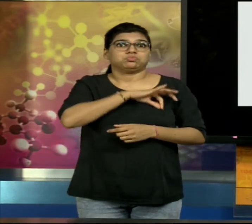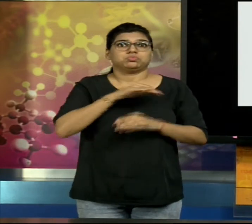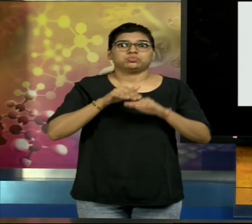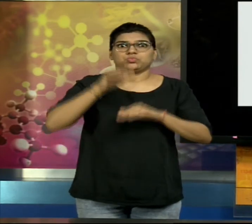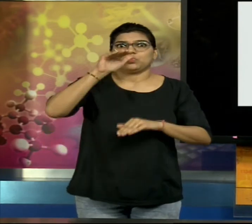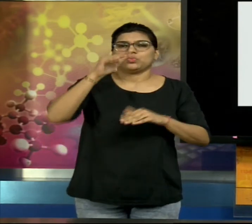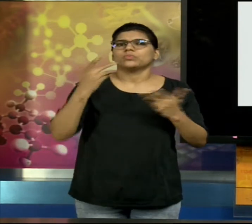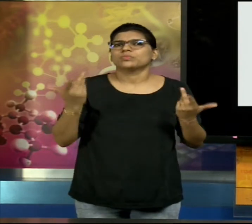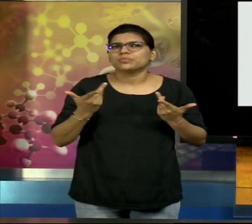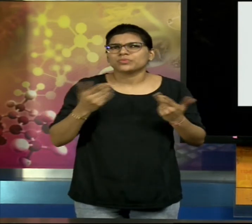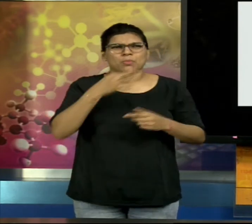Advantage.